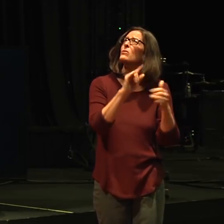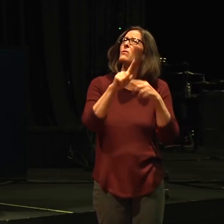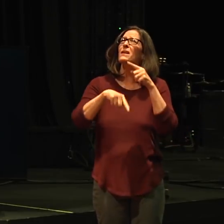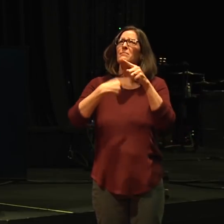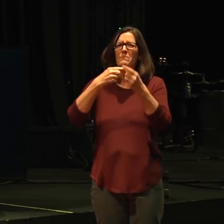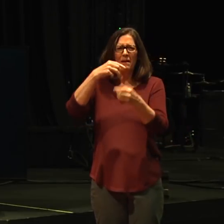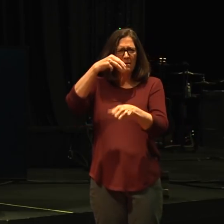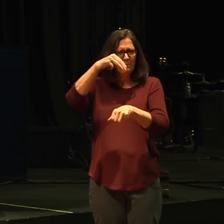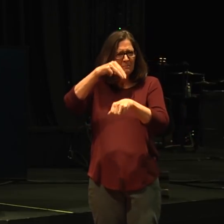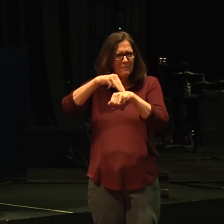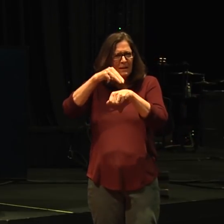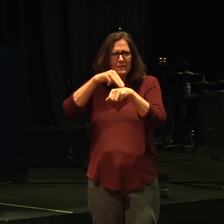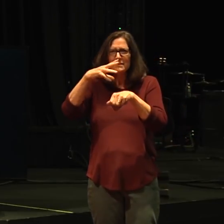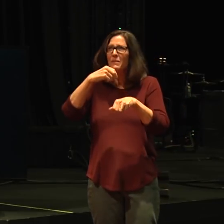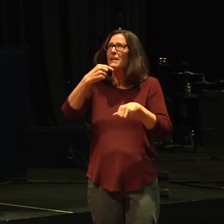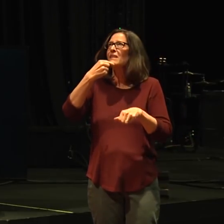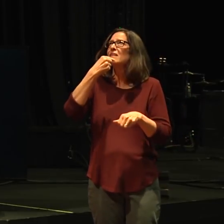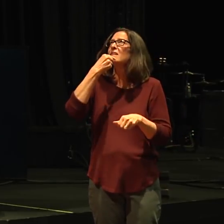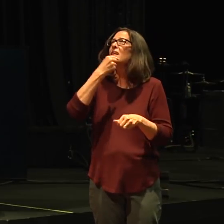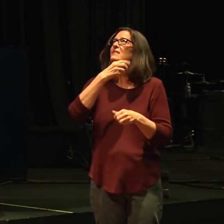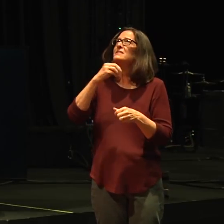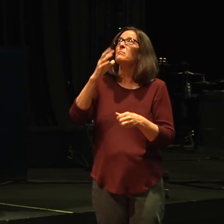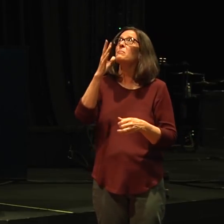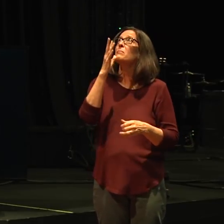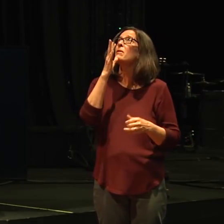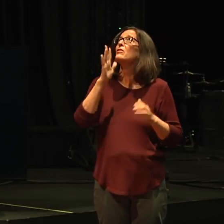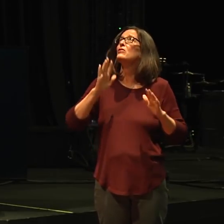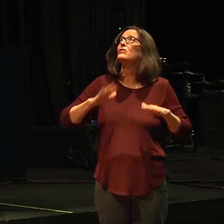the gays and the unwed mothers?